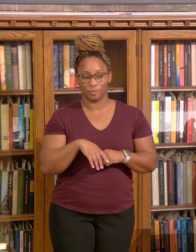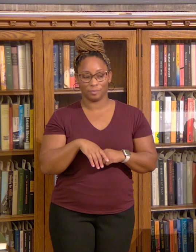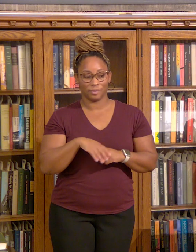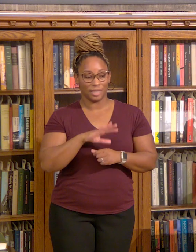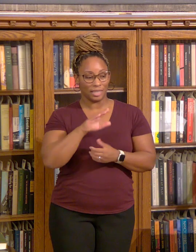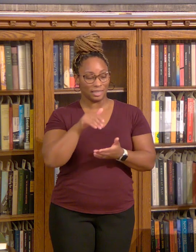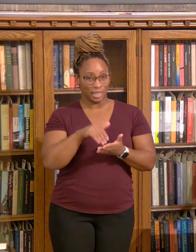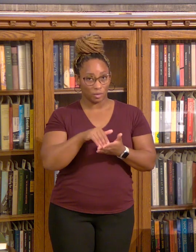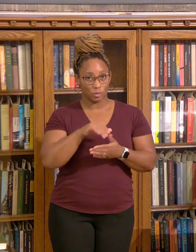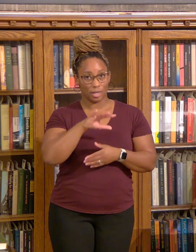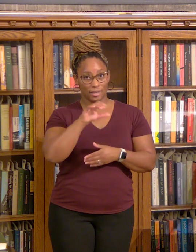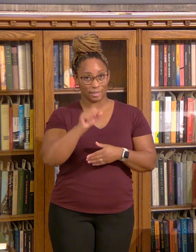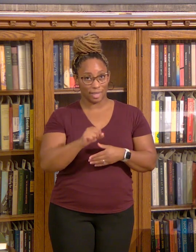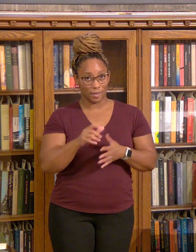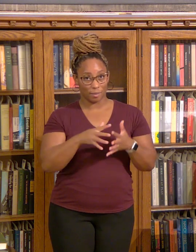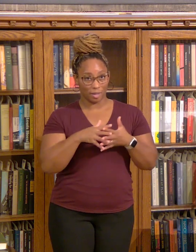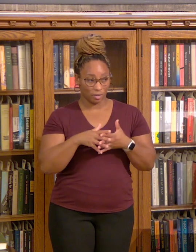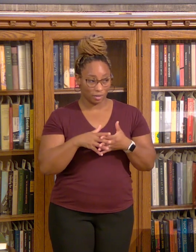and South